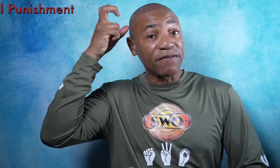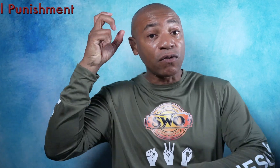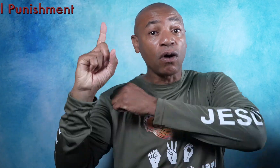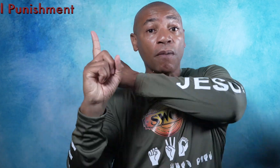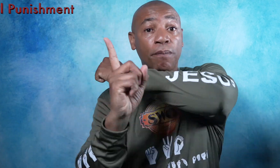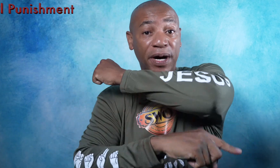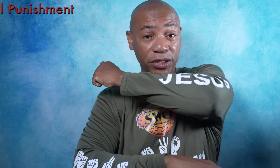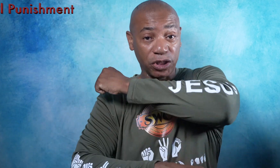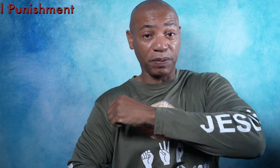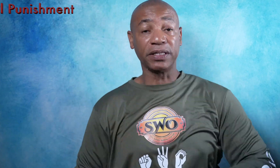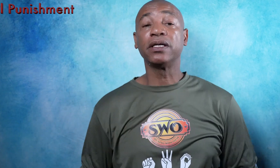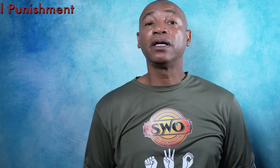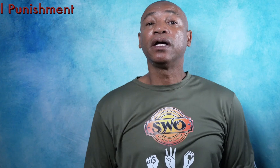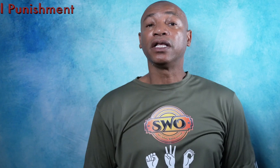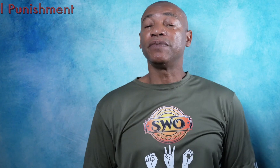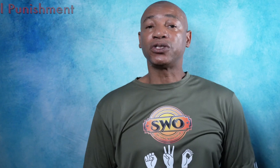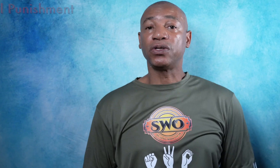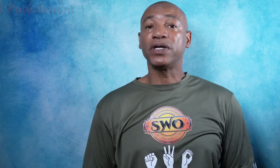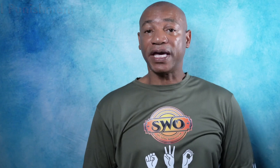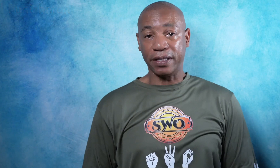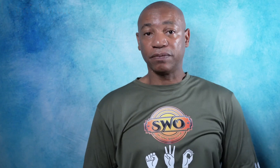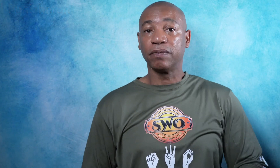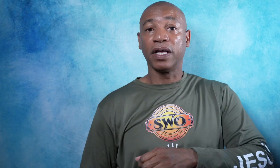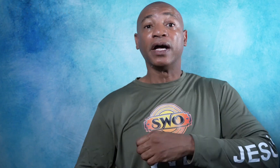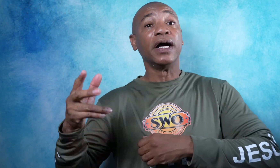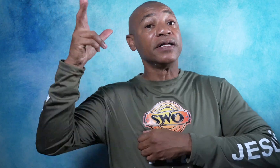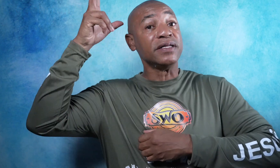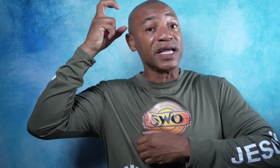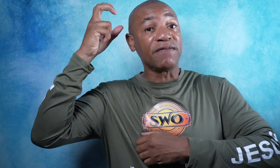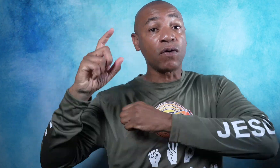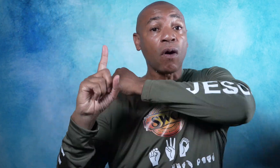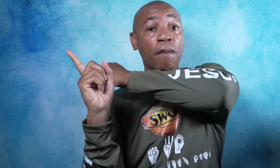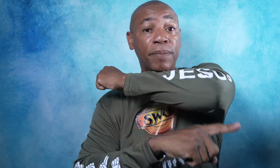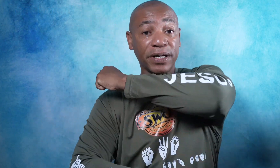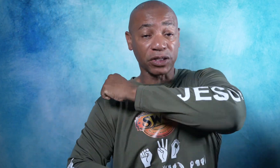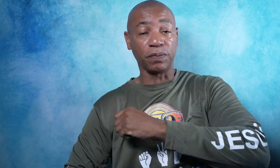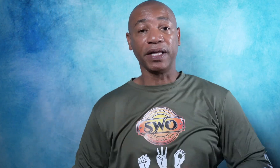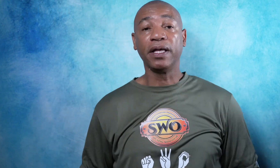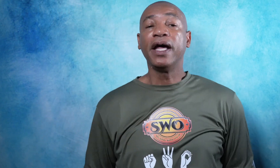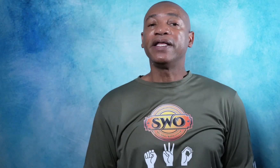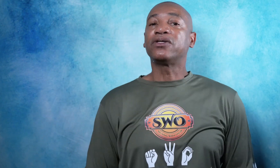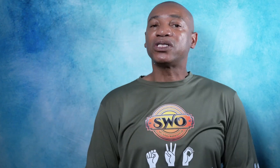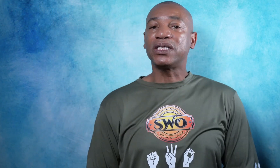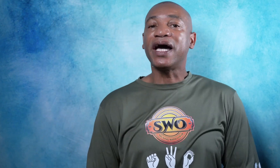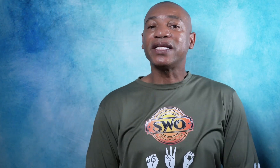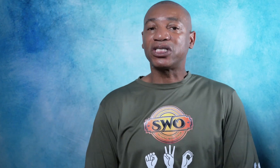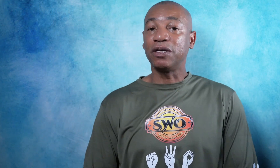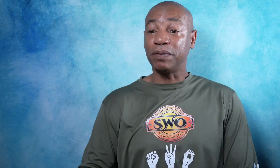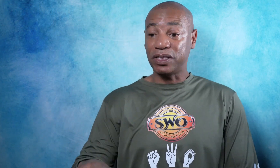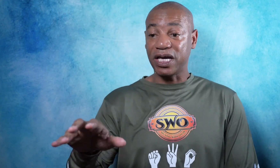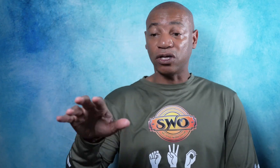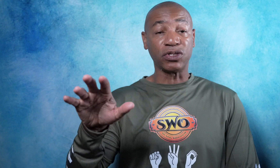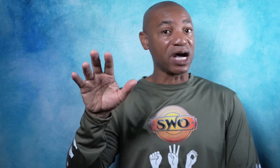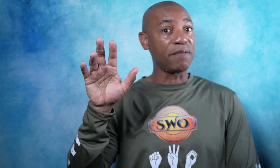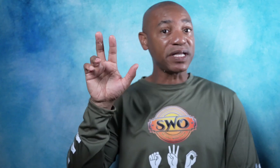devil punishment. Let me show you again. Devil punishment. Now to sign this, simply take your dominant